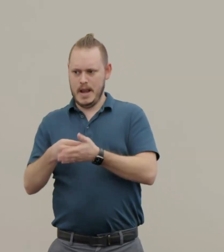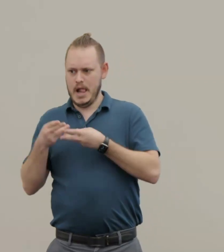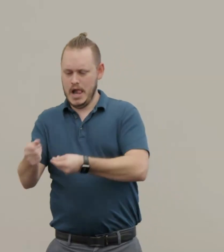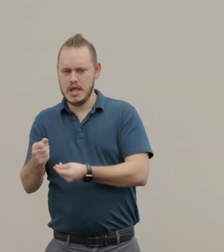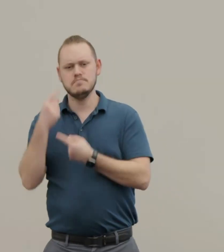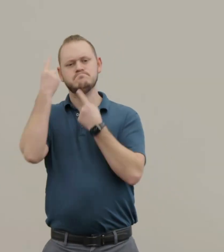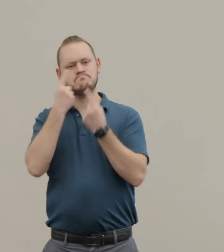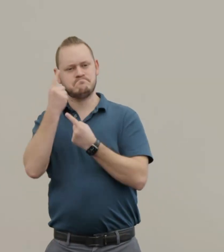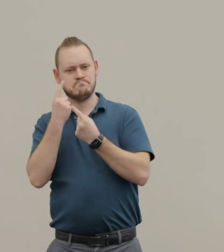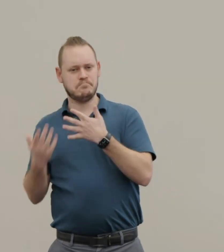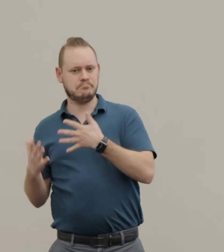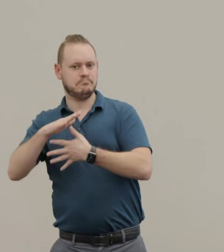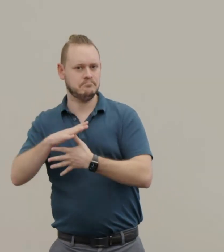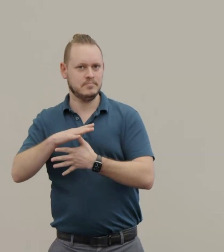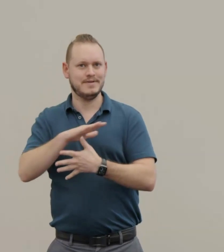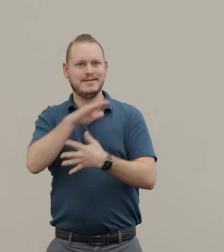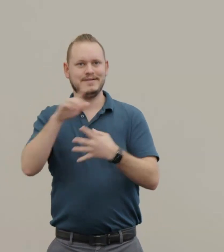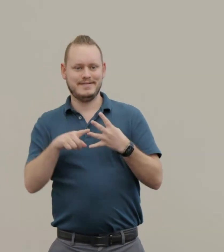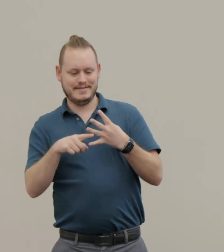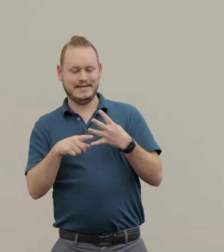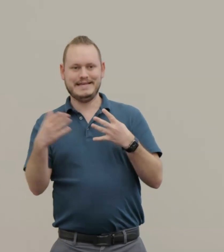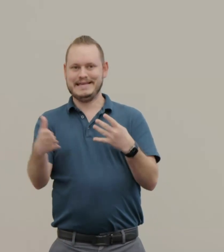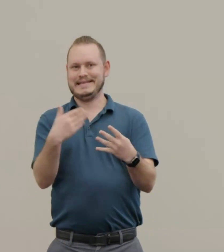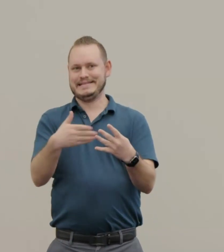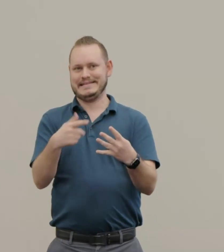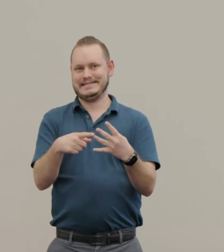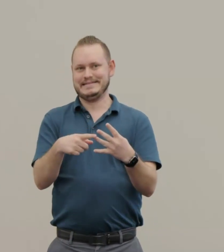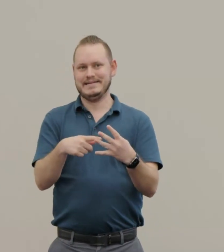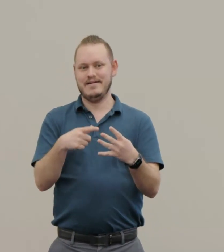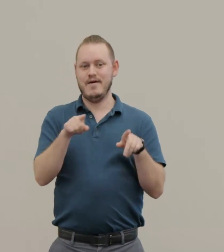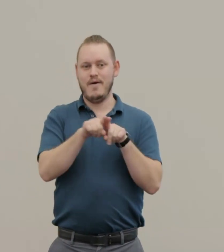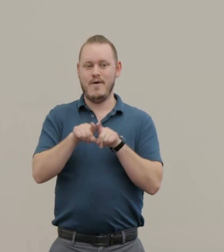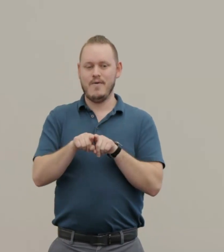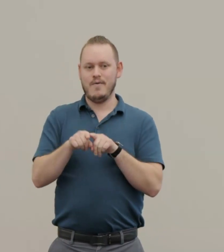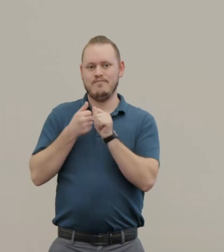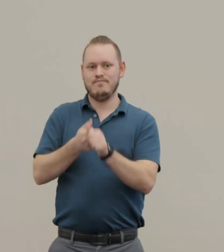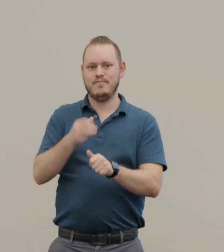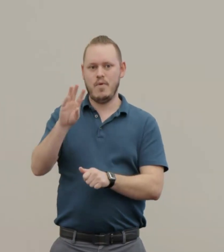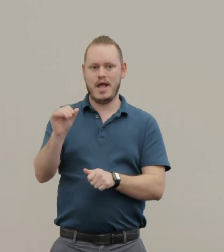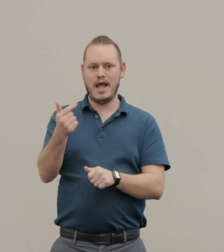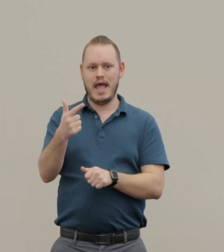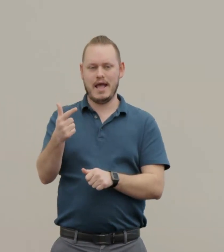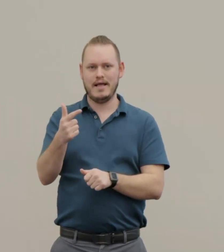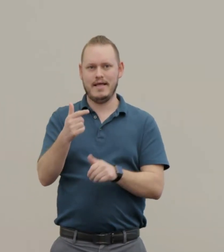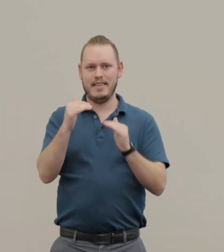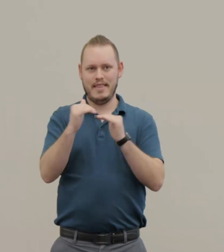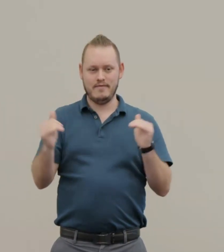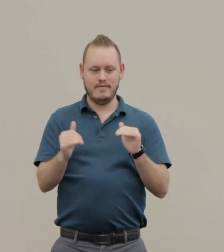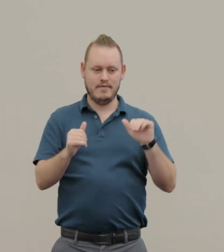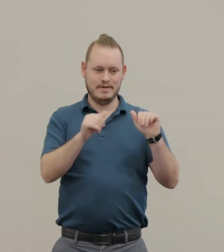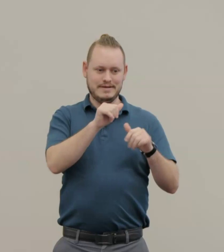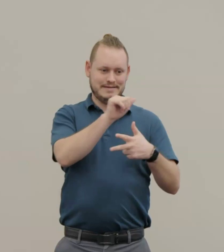And then, and this is an easy one, but I also prioritize by WCAG level, so that single A and double